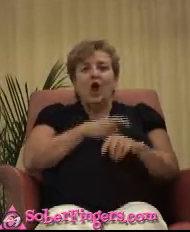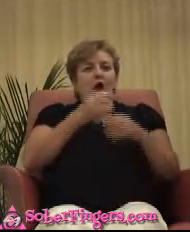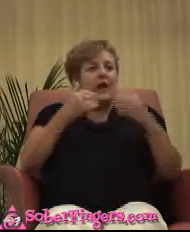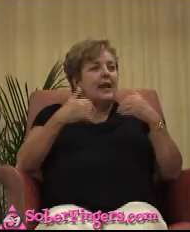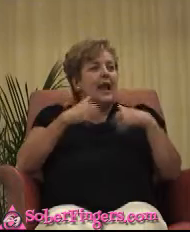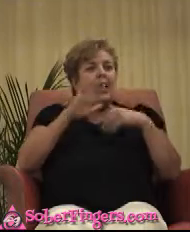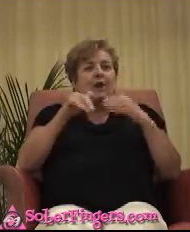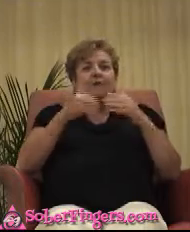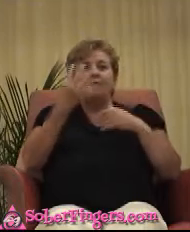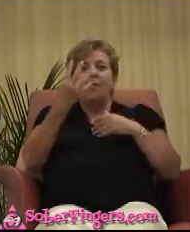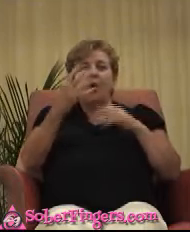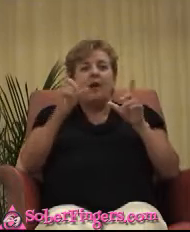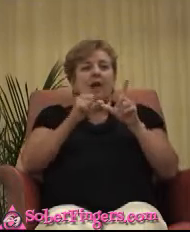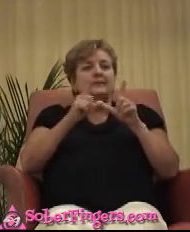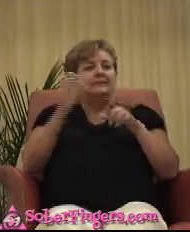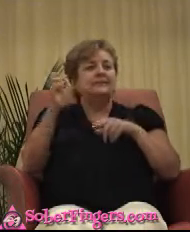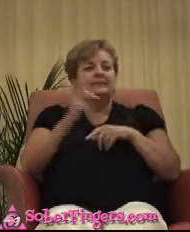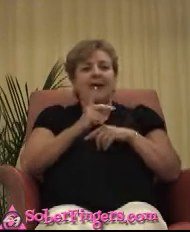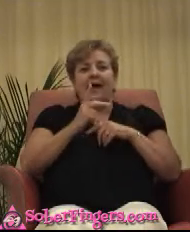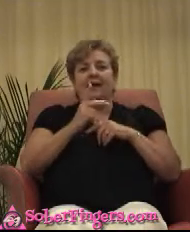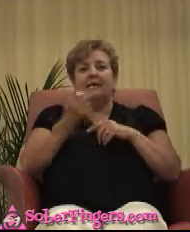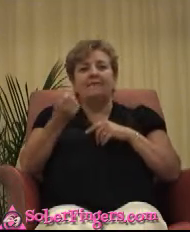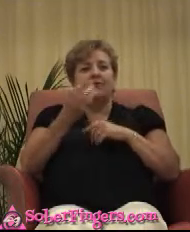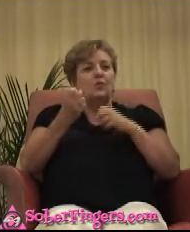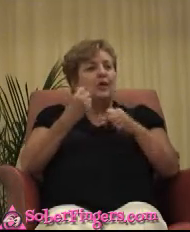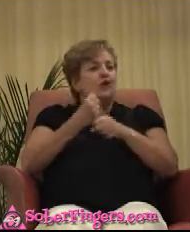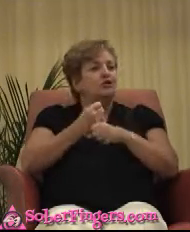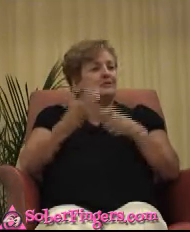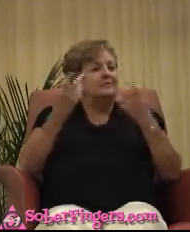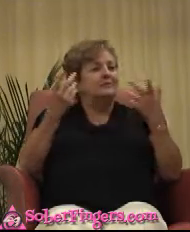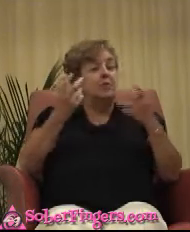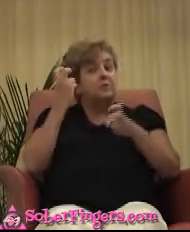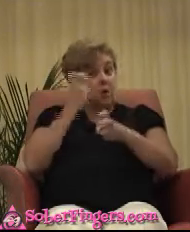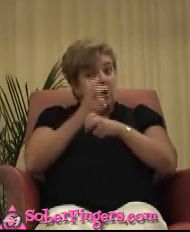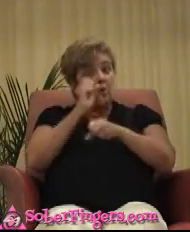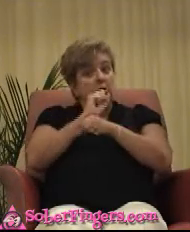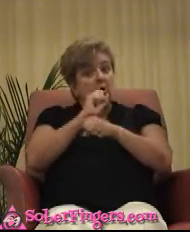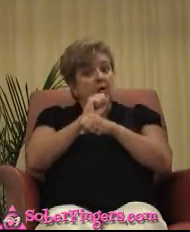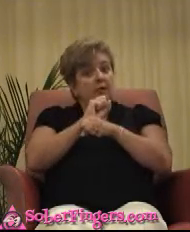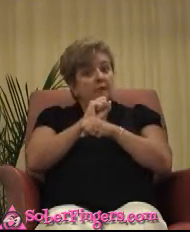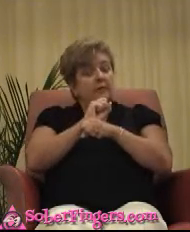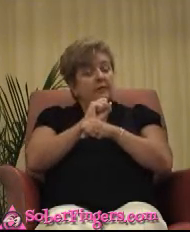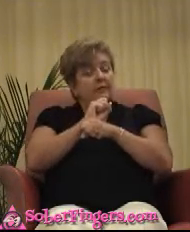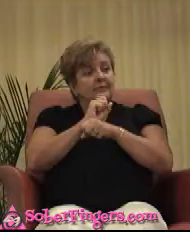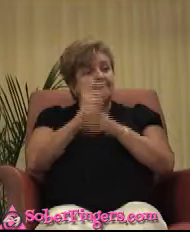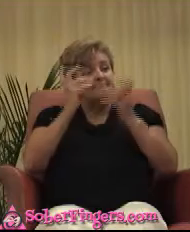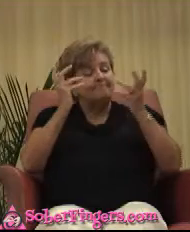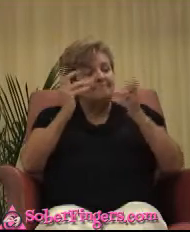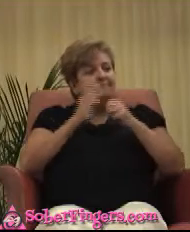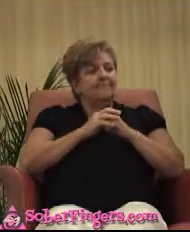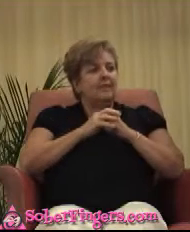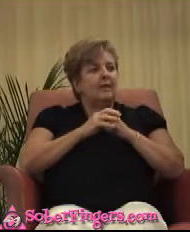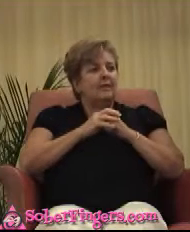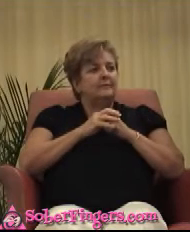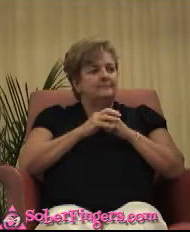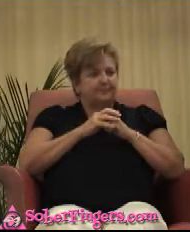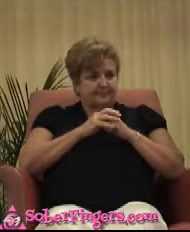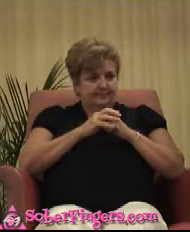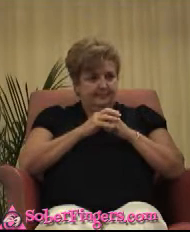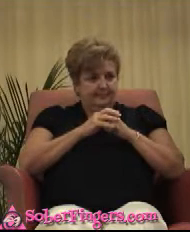shortcuts. Just hard work. But there's a flying aspect of that. And I looked at that, and that's $10,000 to $20,000. I